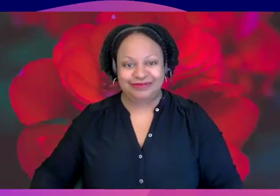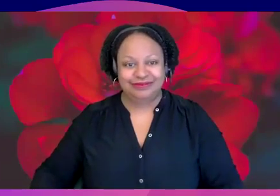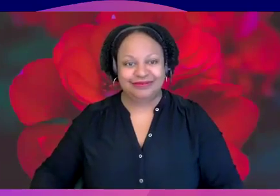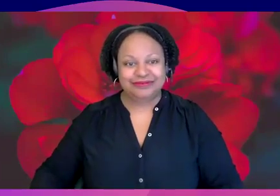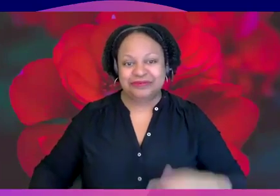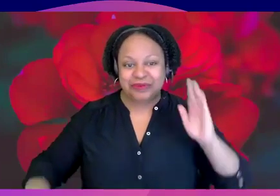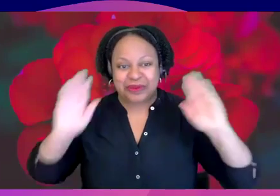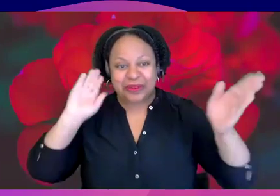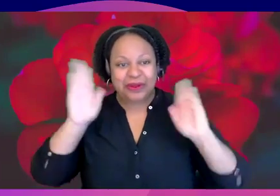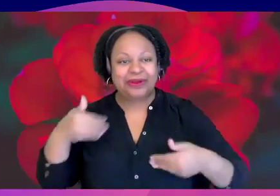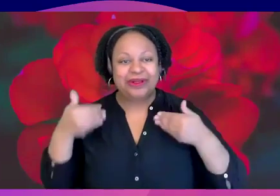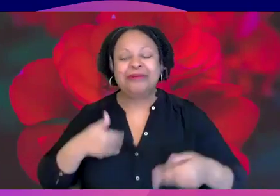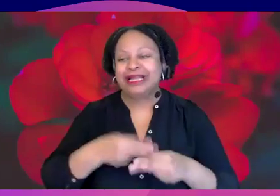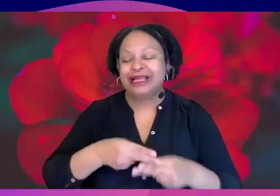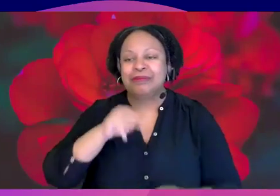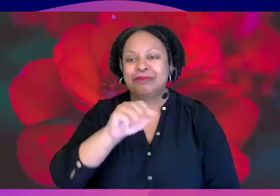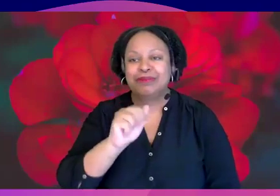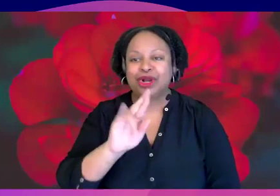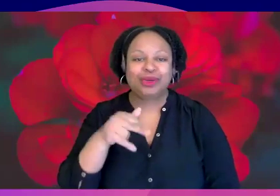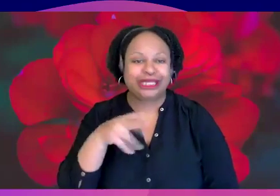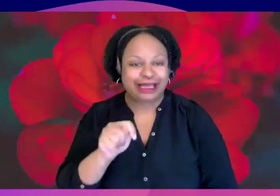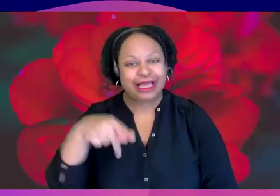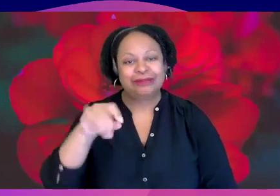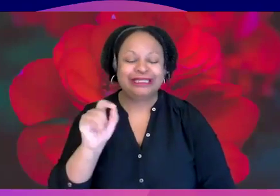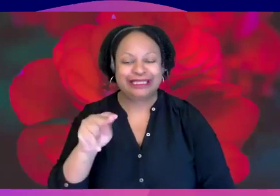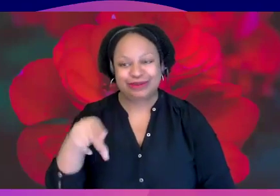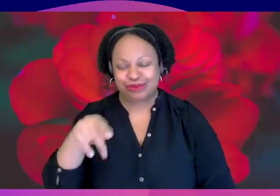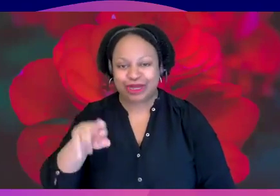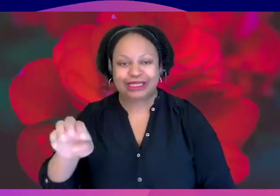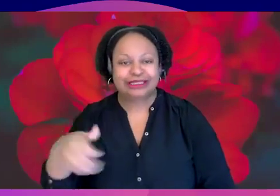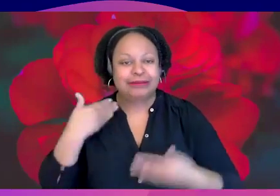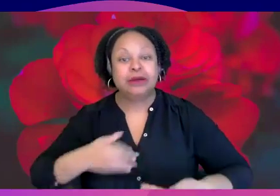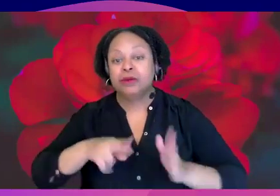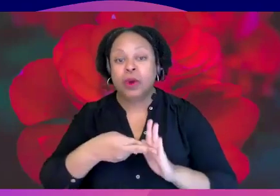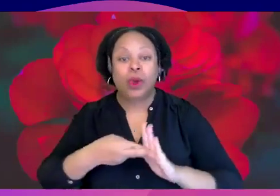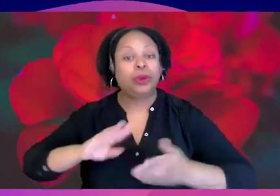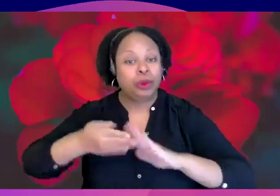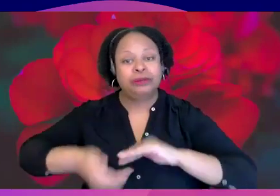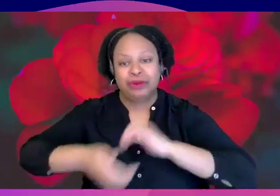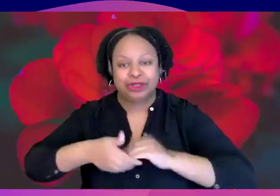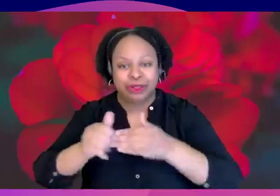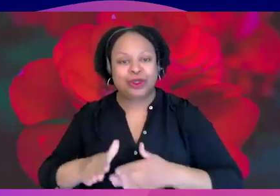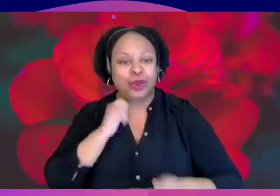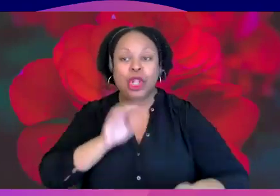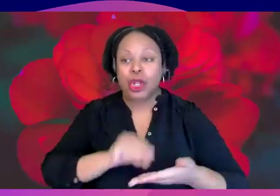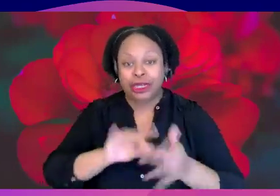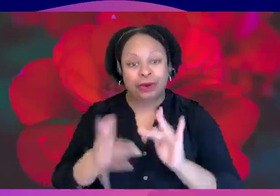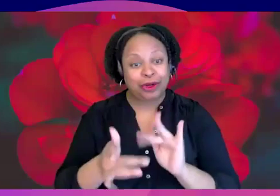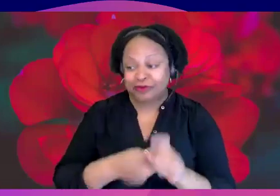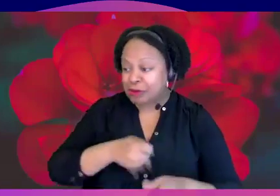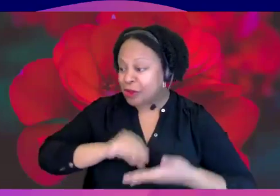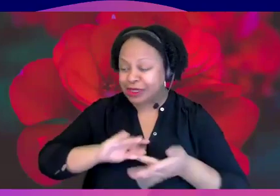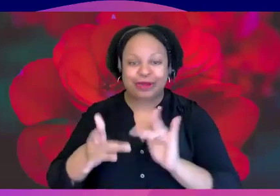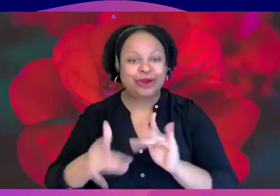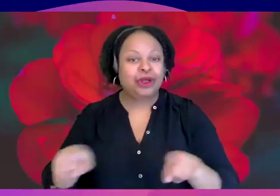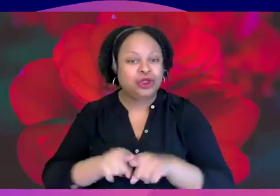Hello, everyone. My name is Margarita Pinton Perez, and I'm the Community Partnership Leader with the Learning Network. On behalf of the Learning Network